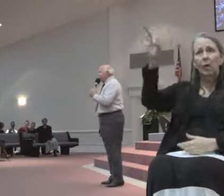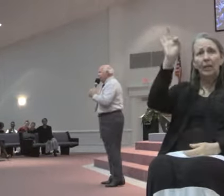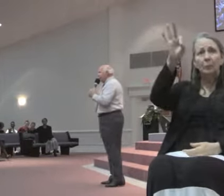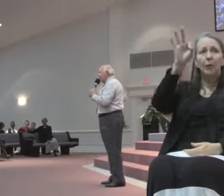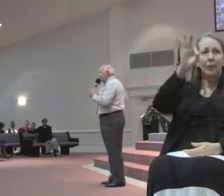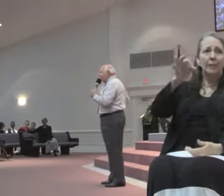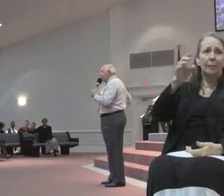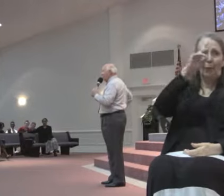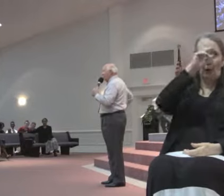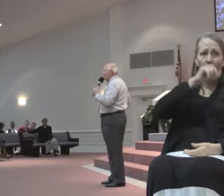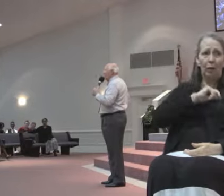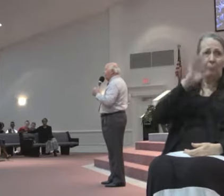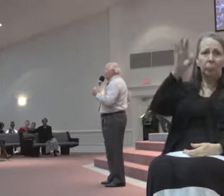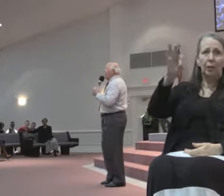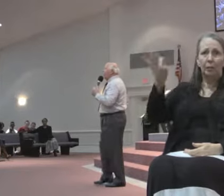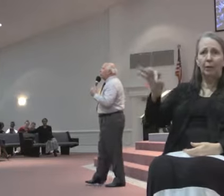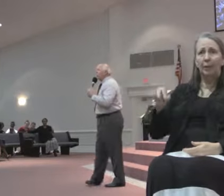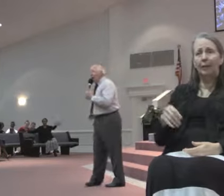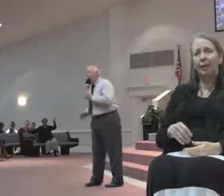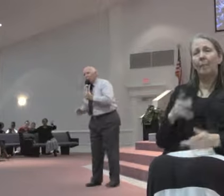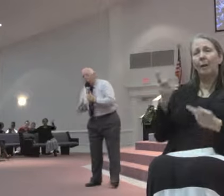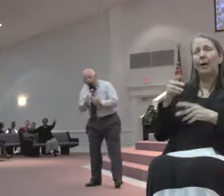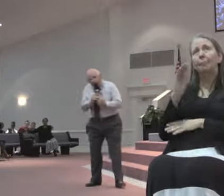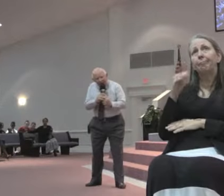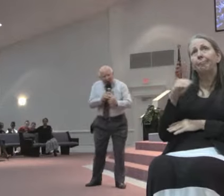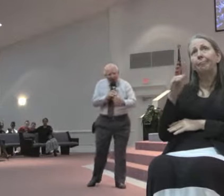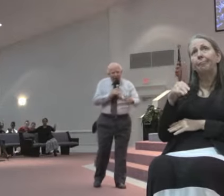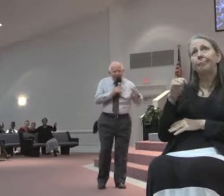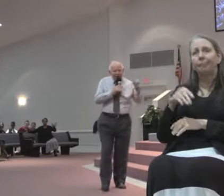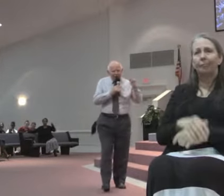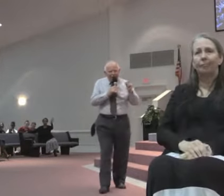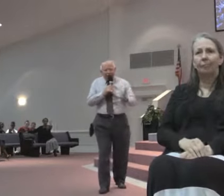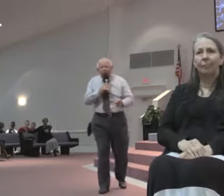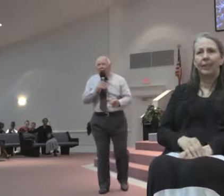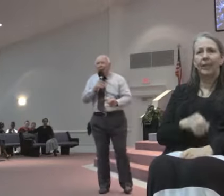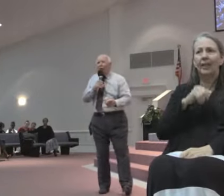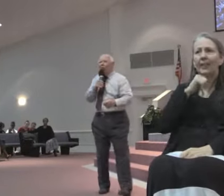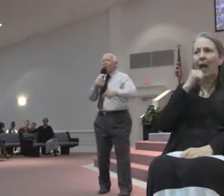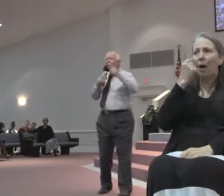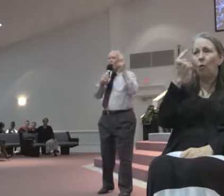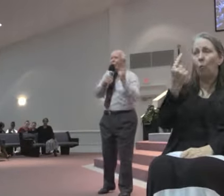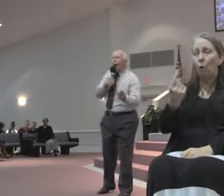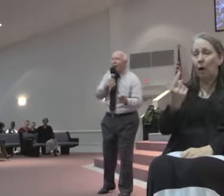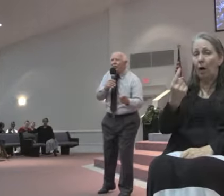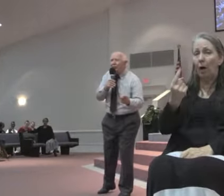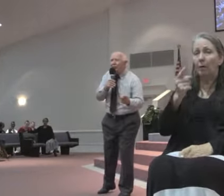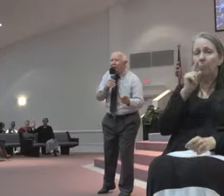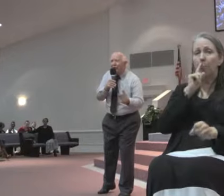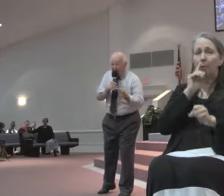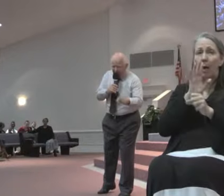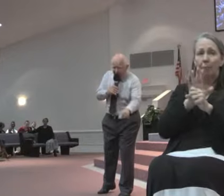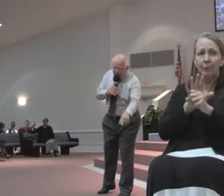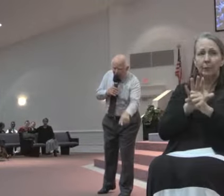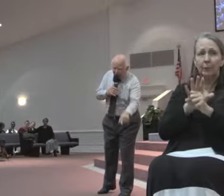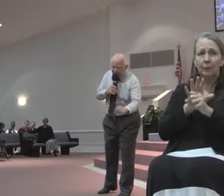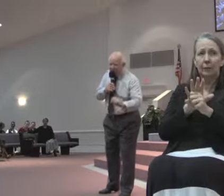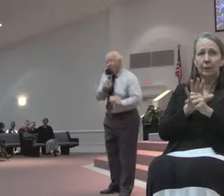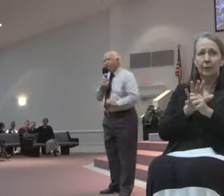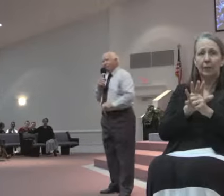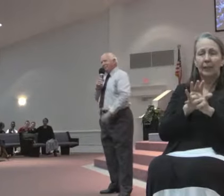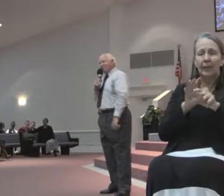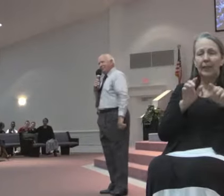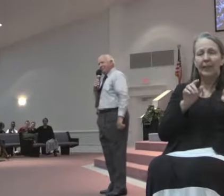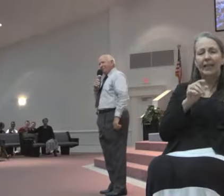But you see, there was not one single promise in the